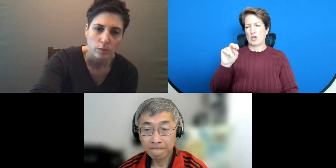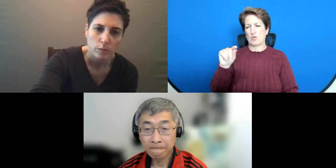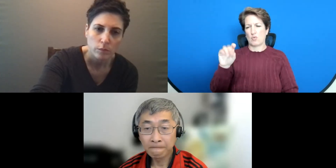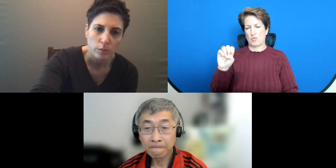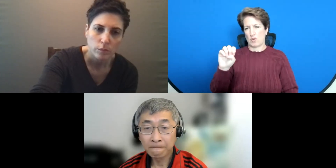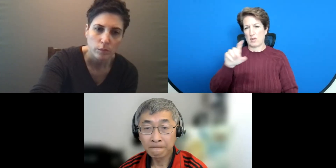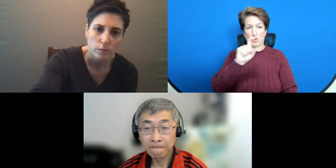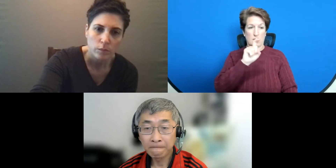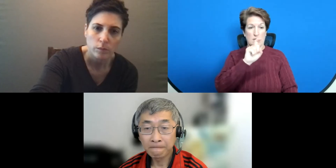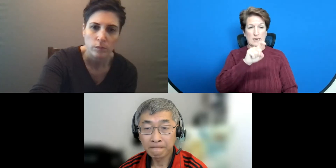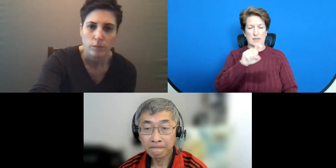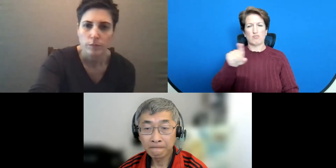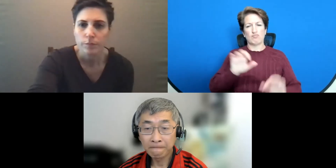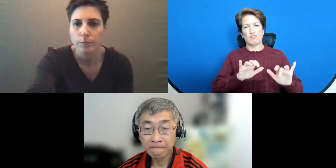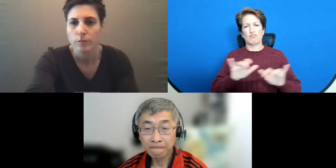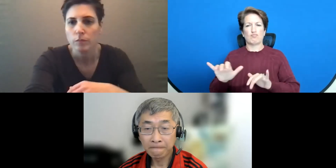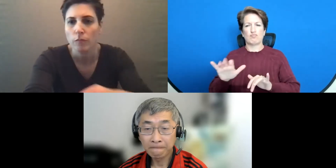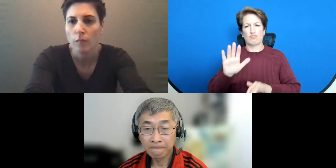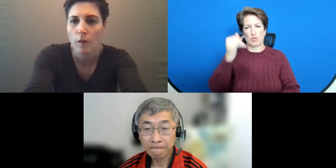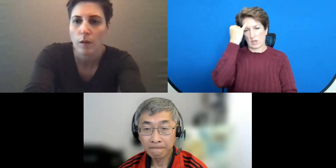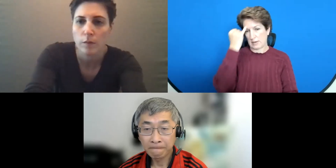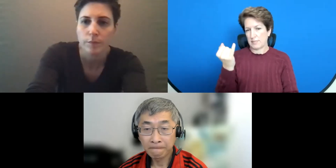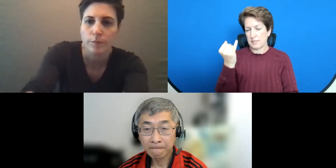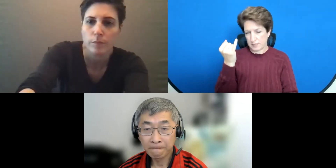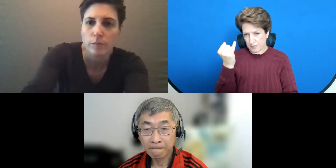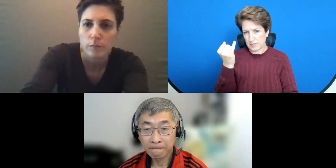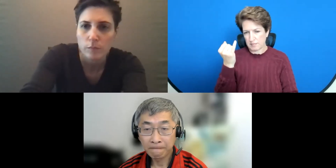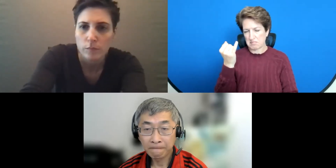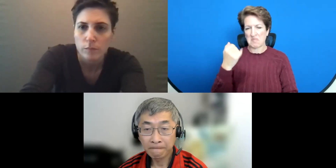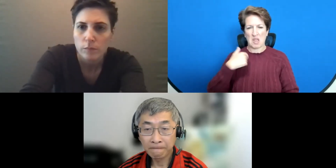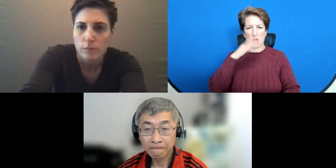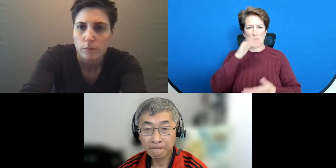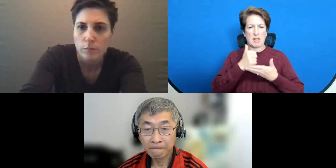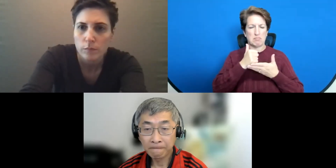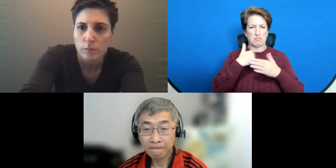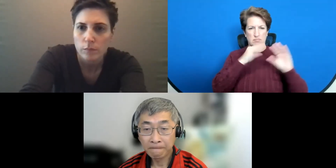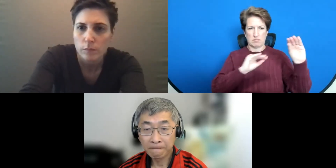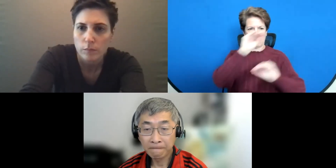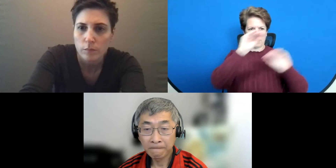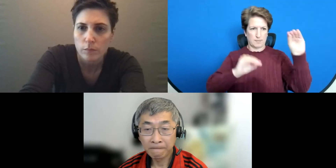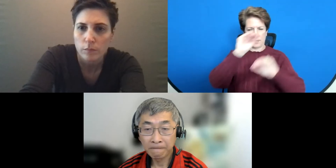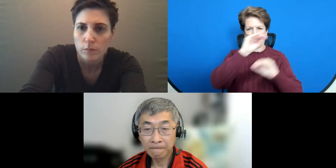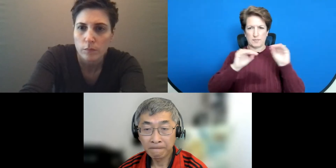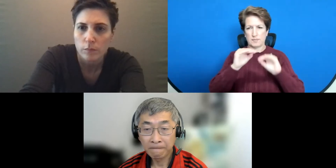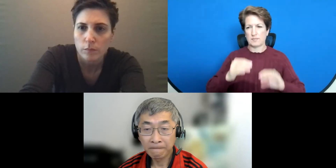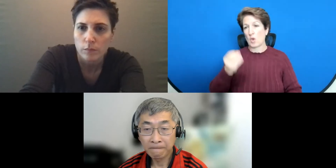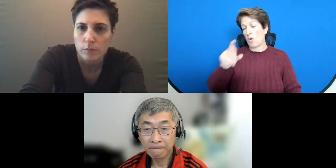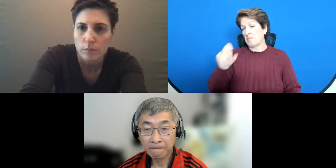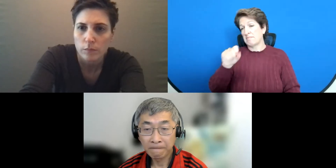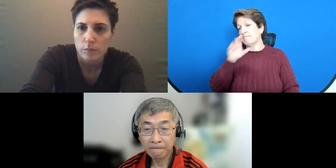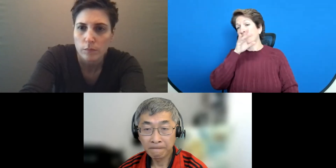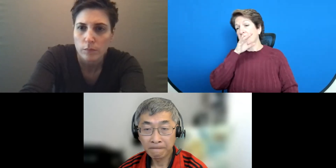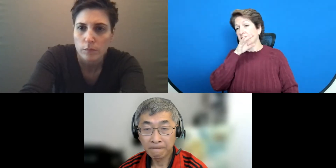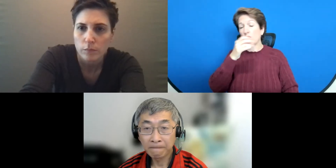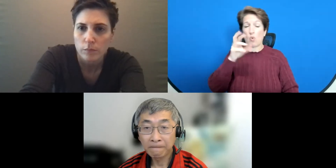write, you know, type your idea in it. And I can help to organize those. So yeah, feel free to just shout out your ideas, type them in